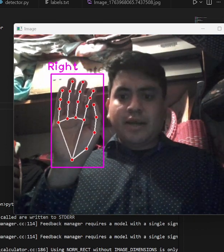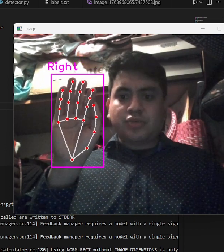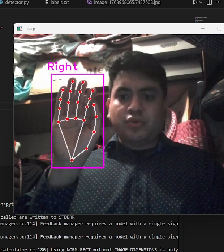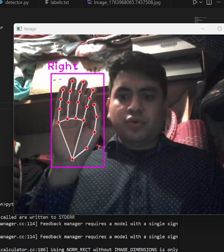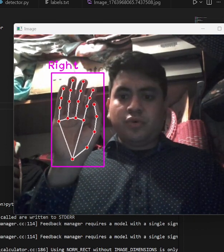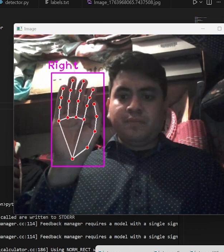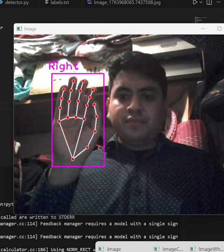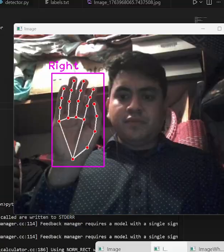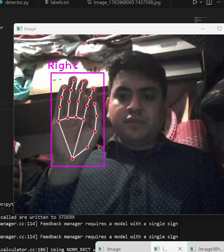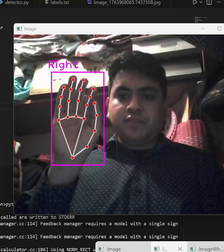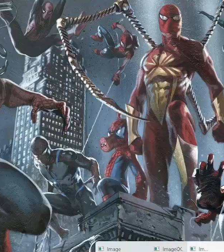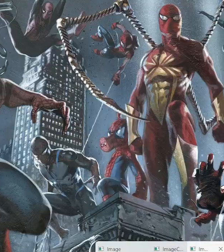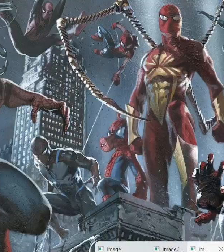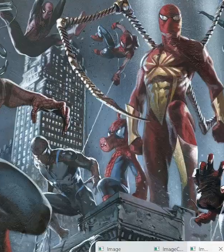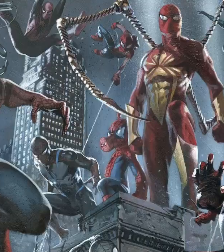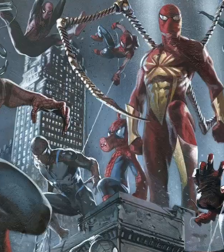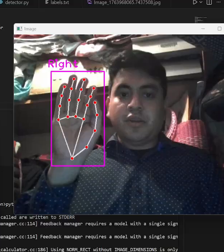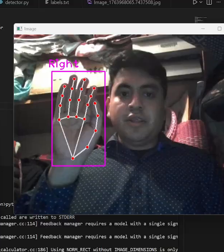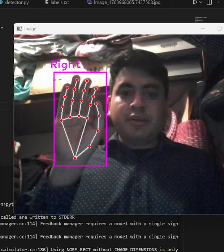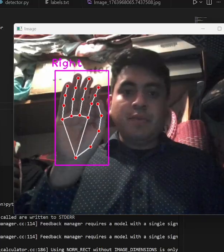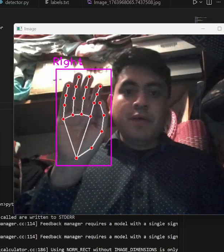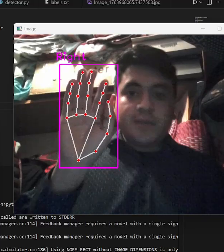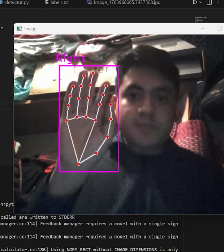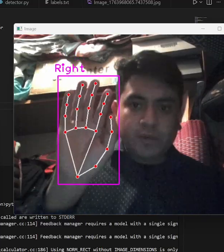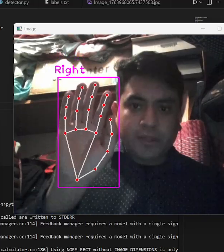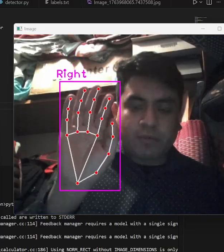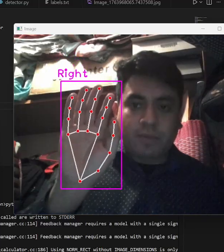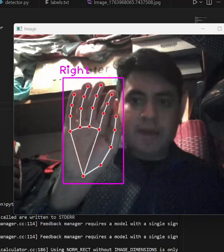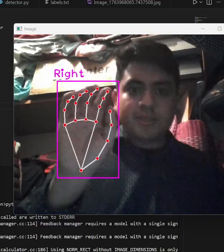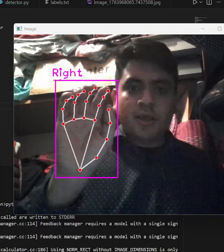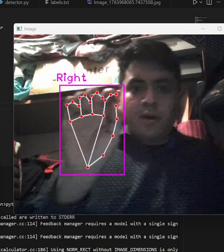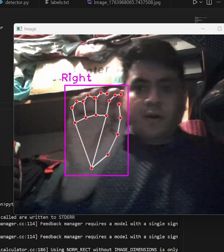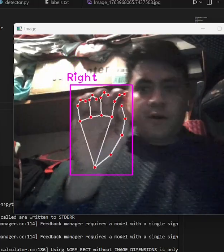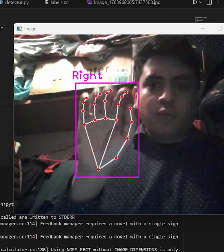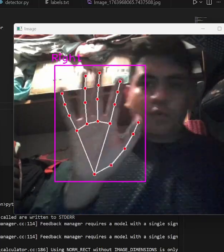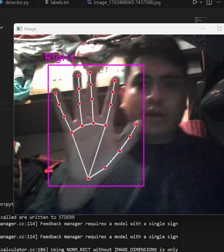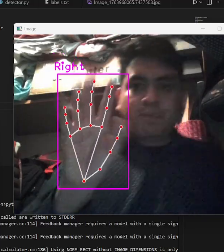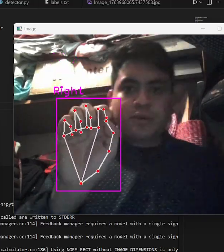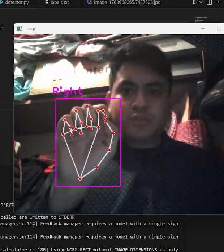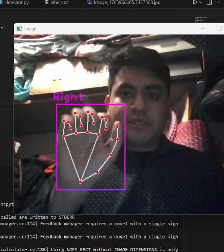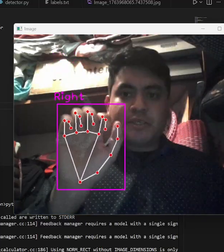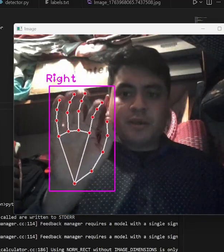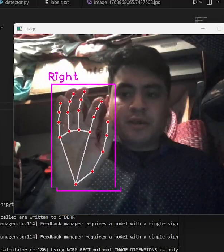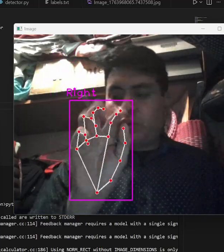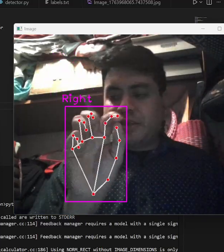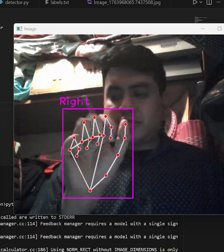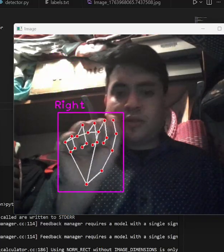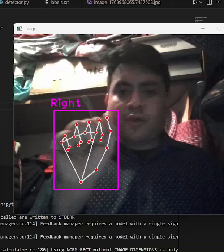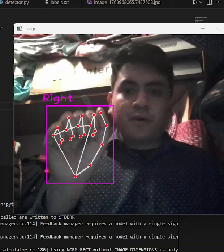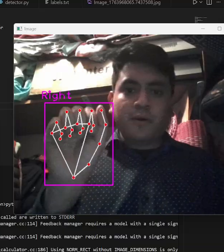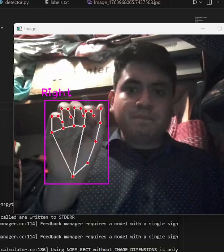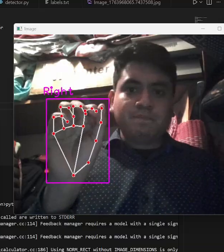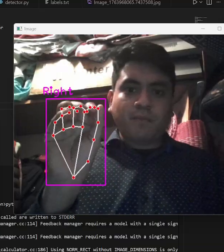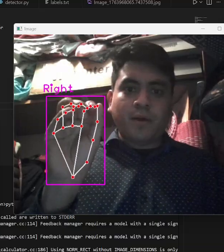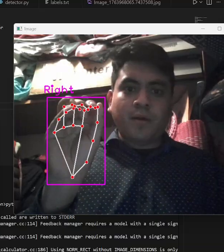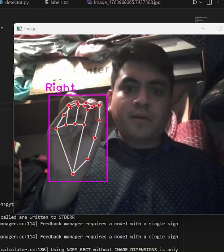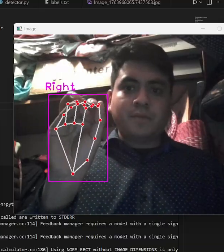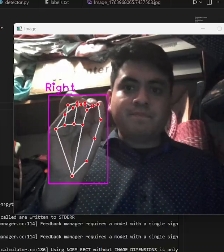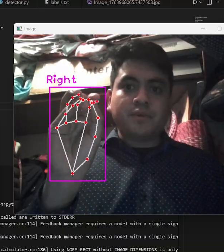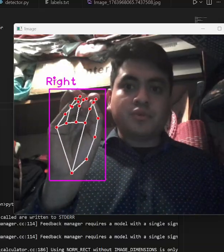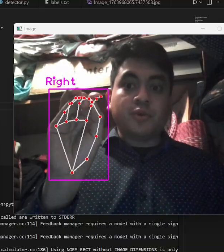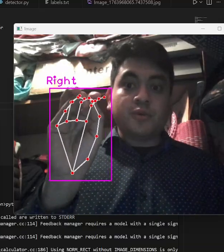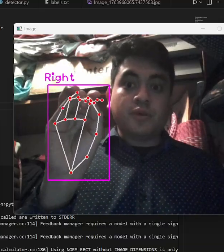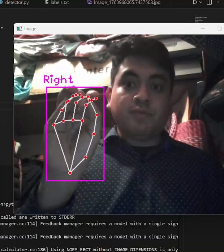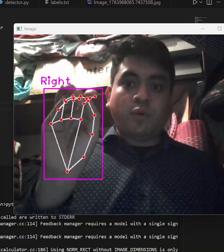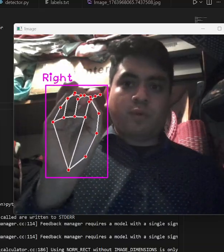the actual. Let me see. There should be another one. There we go. This is the one that really matters. The one with the white borders, which basically creates